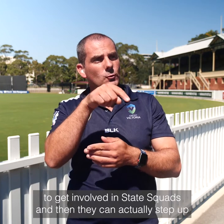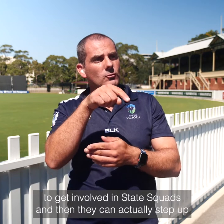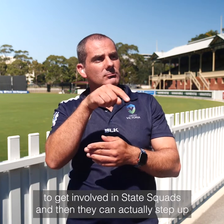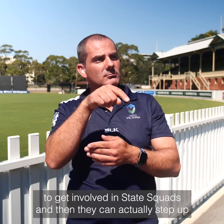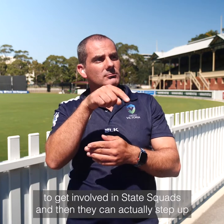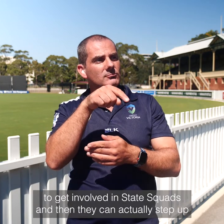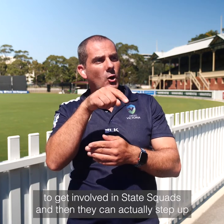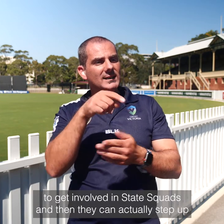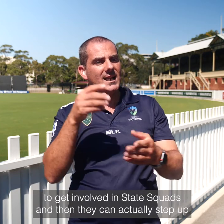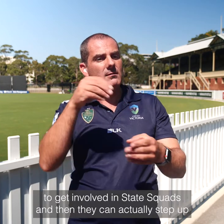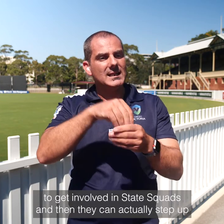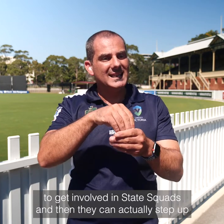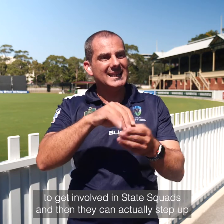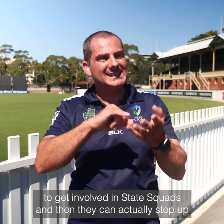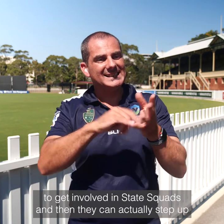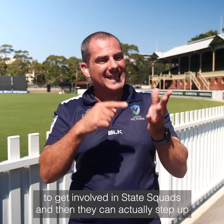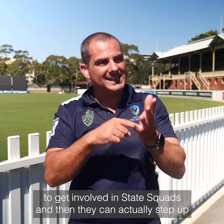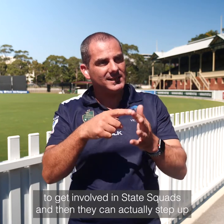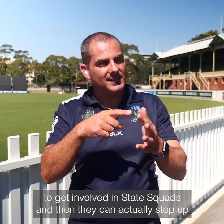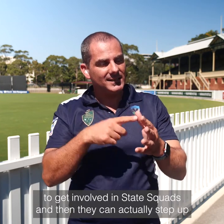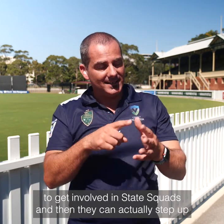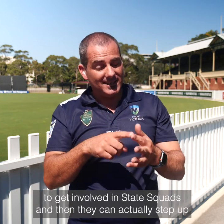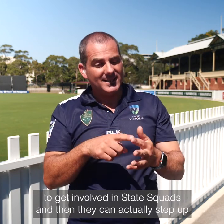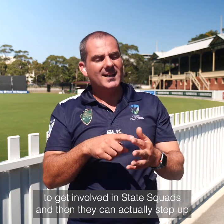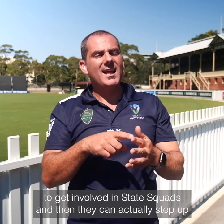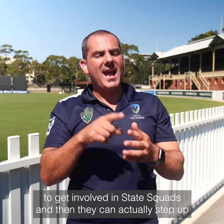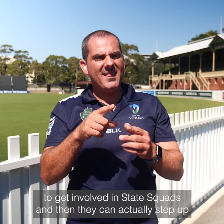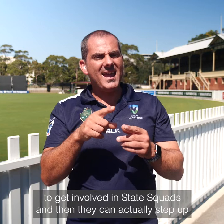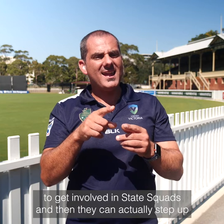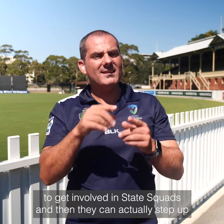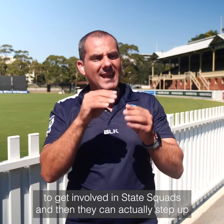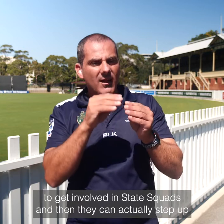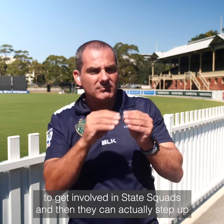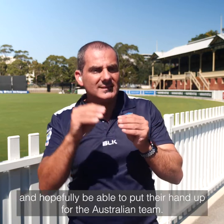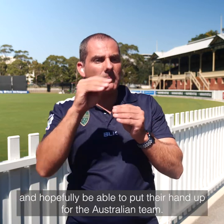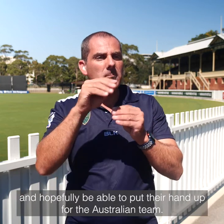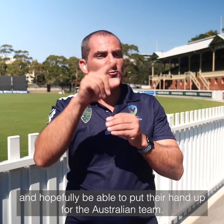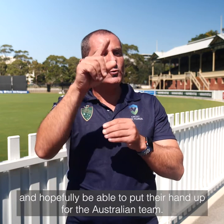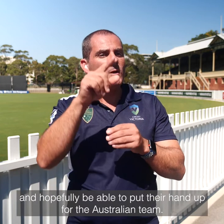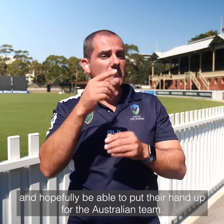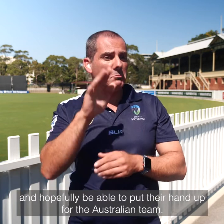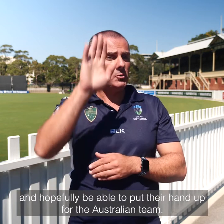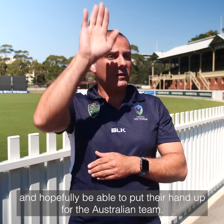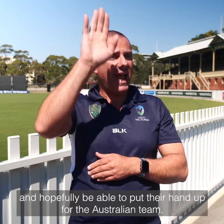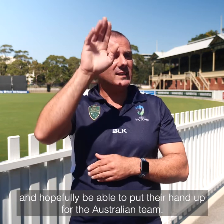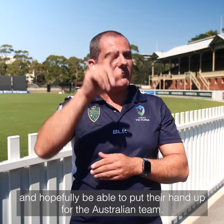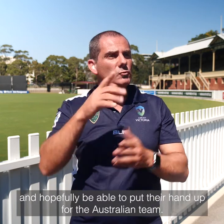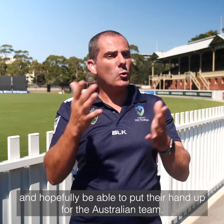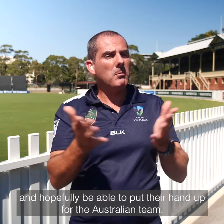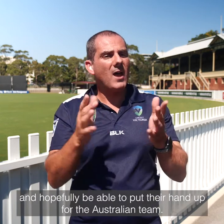get involved in state squads, and then they can actually step up and hopefully be able to put their hand up for the Australian